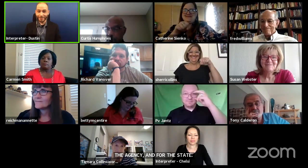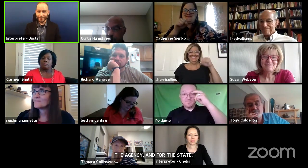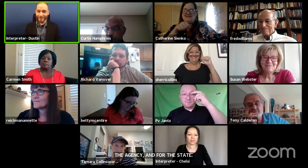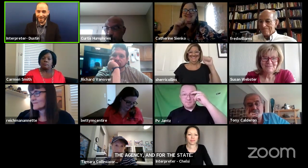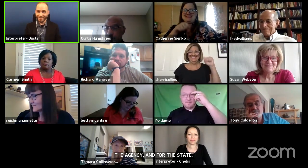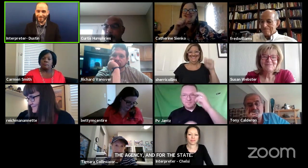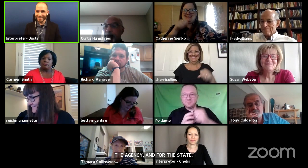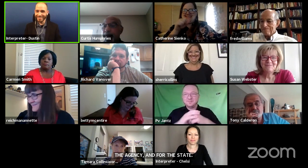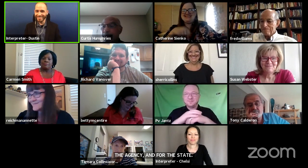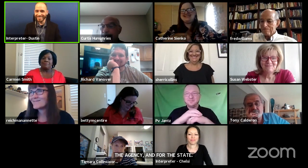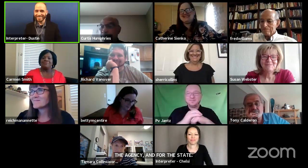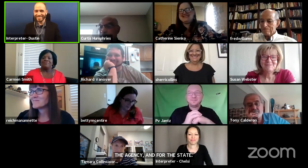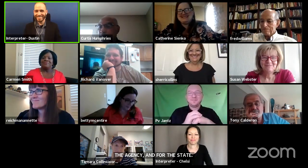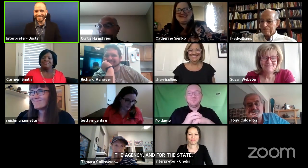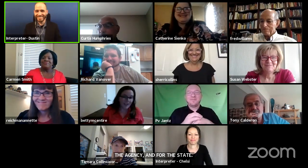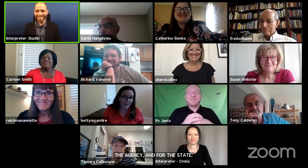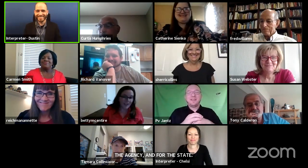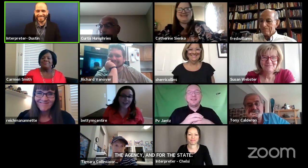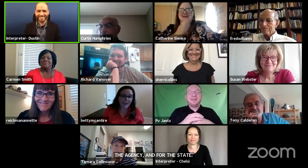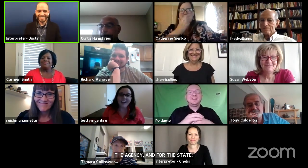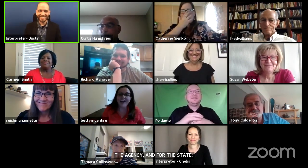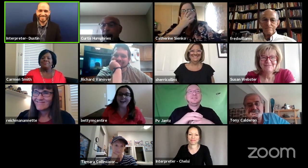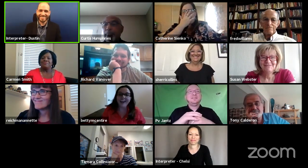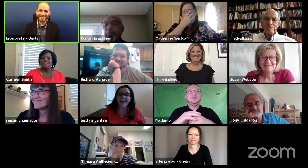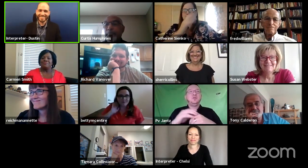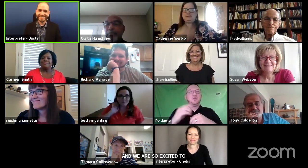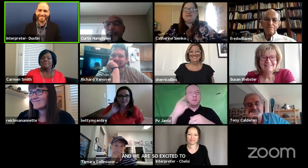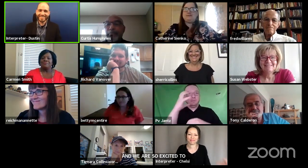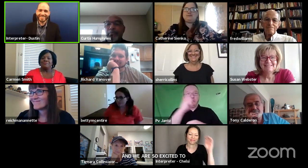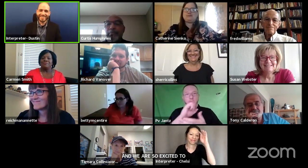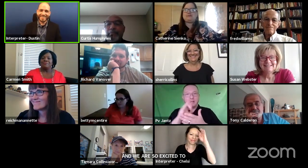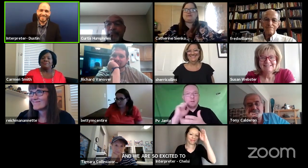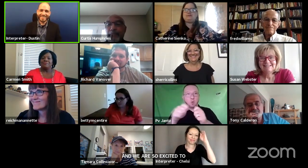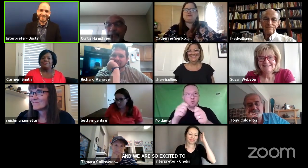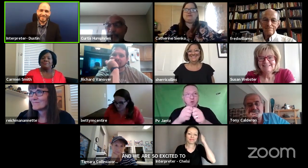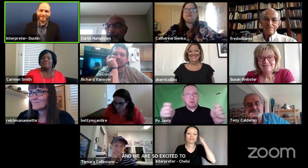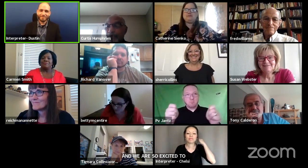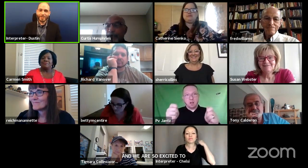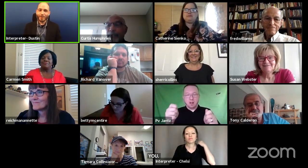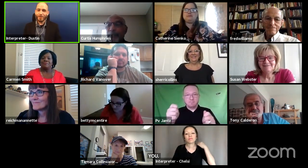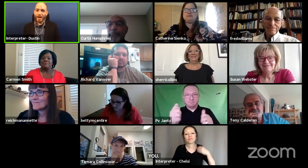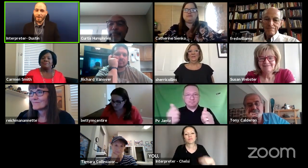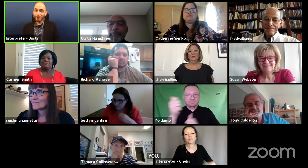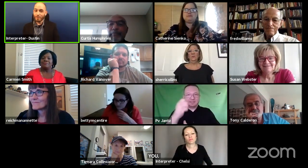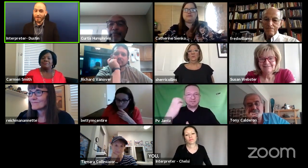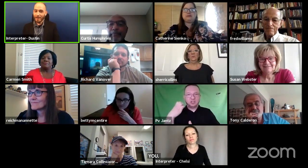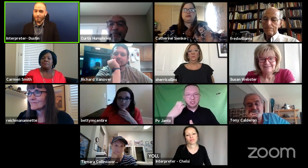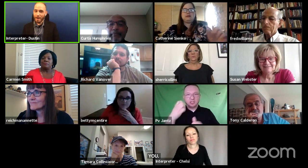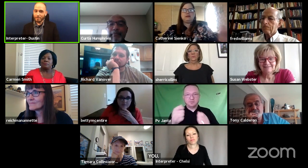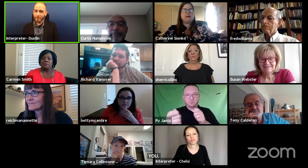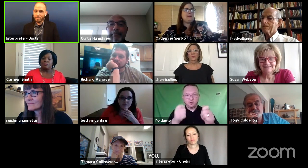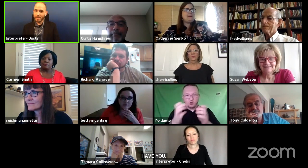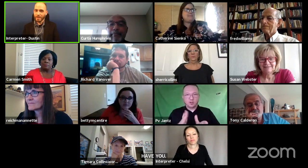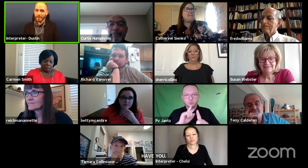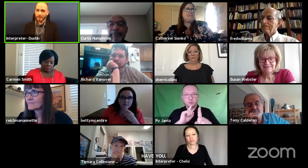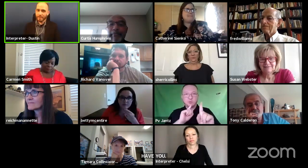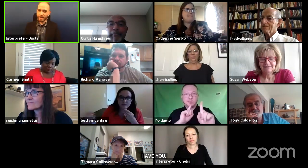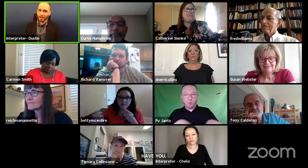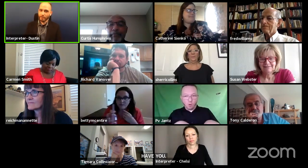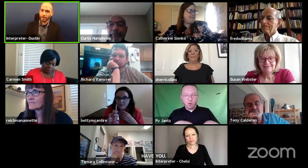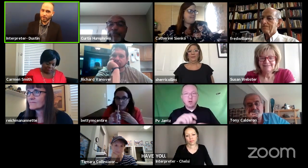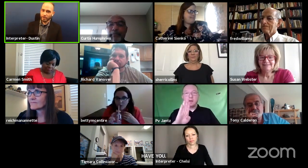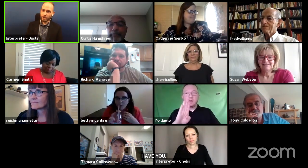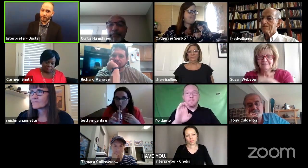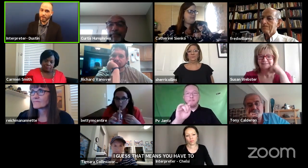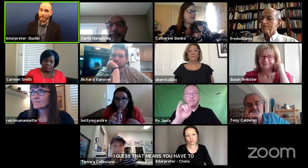you get to 25. So I'm assuming that wraps up the